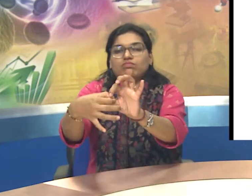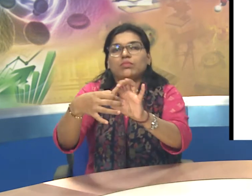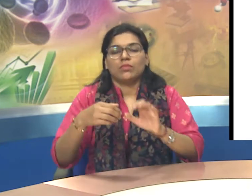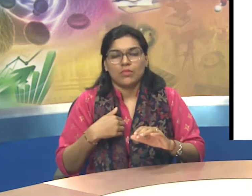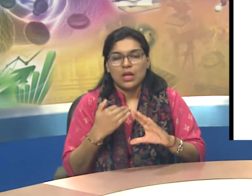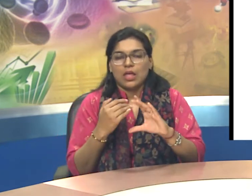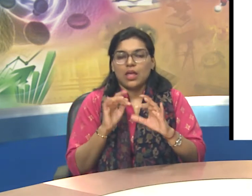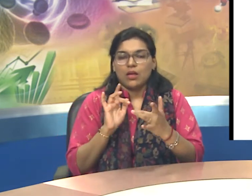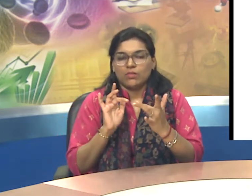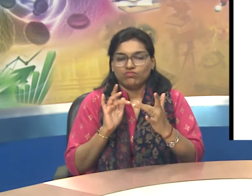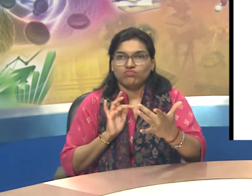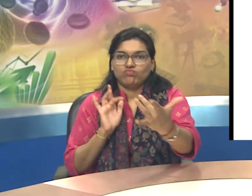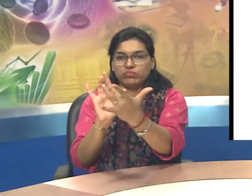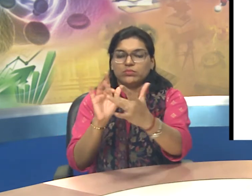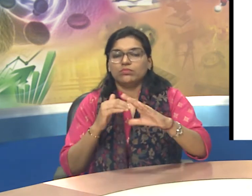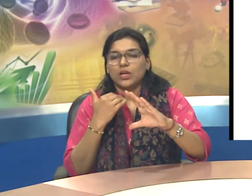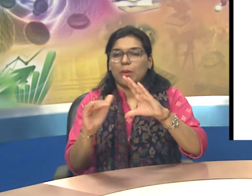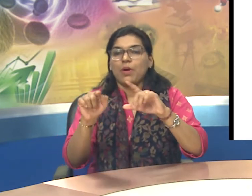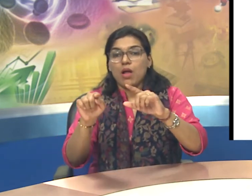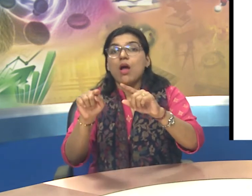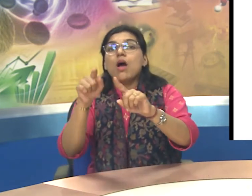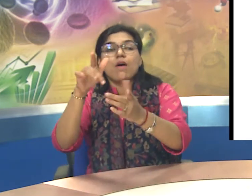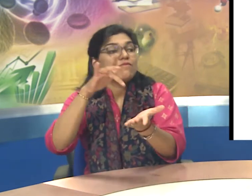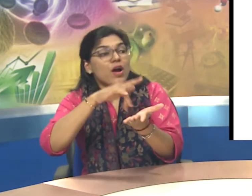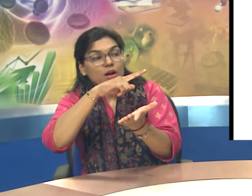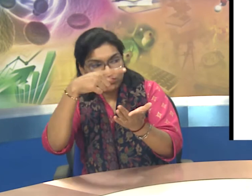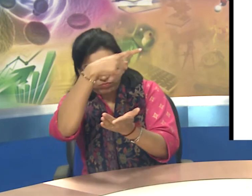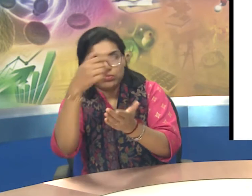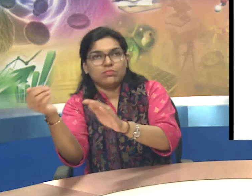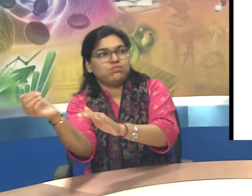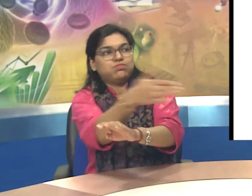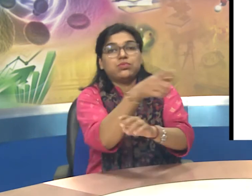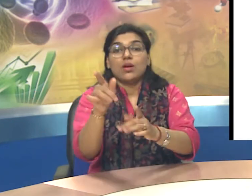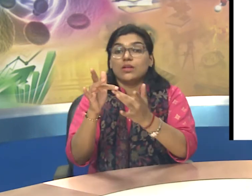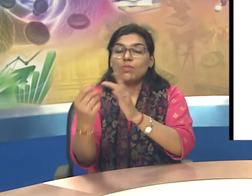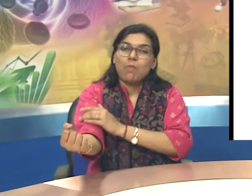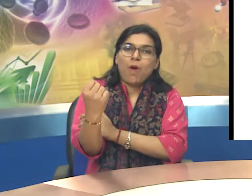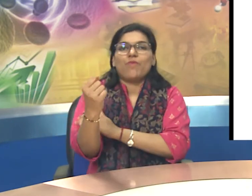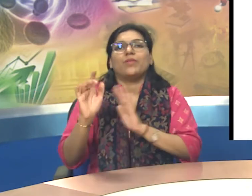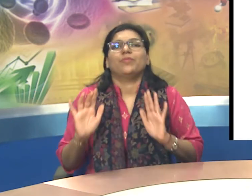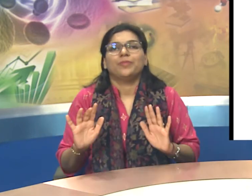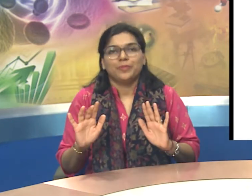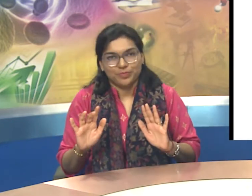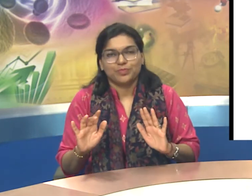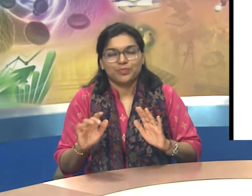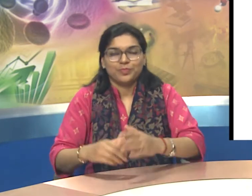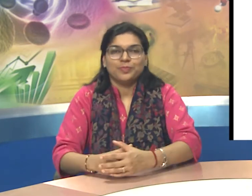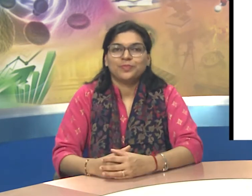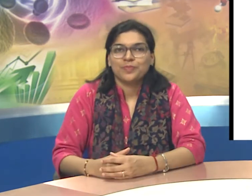And we can send it to the n number of people we